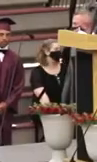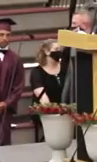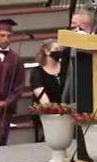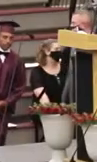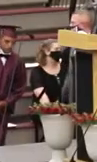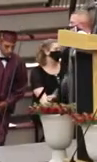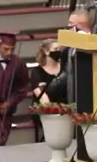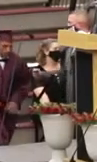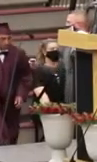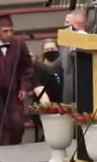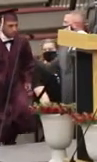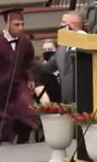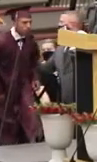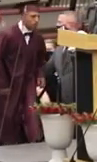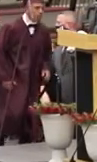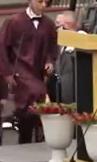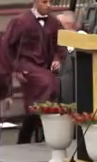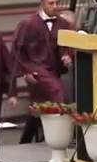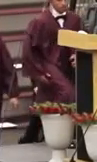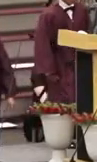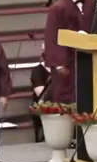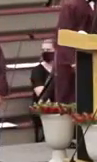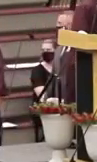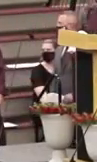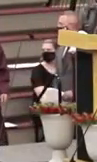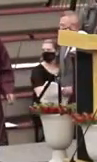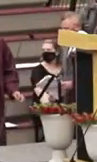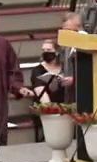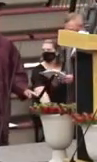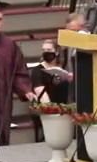Roberto Josue Negron Cruz.